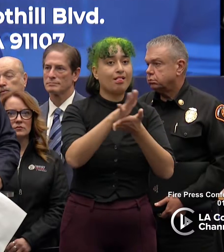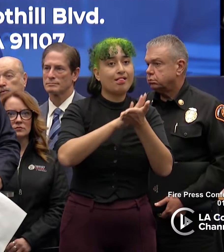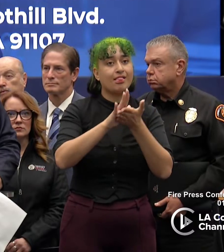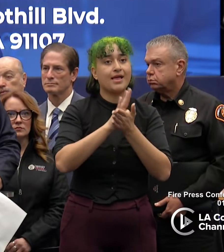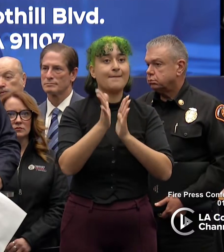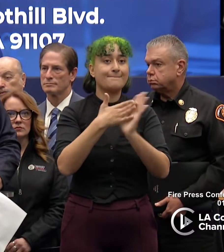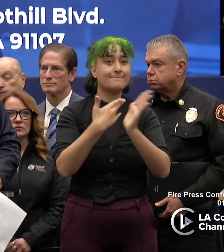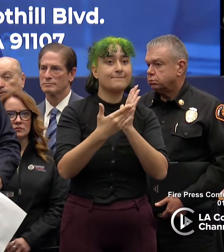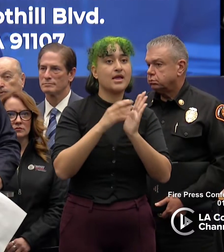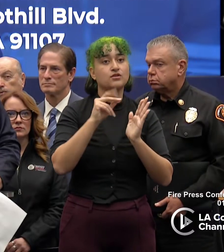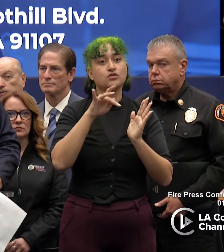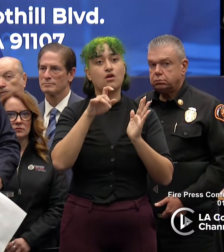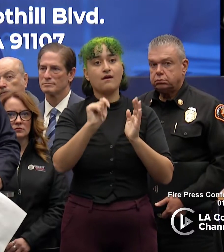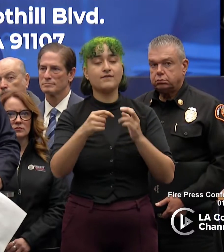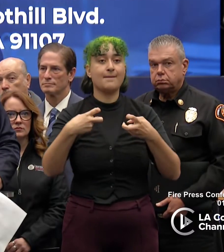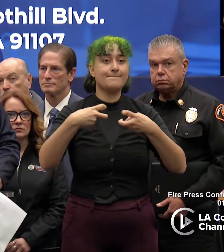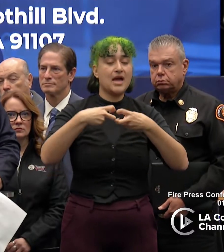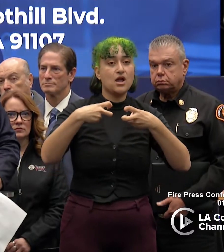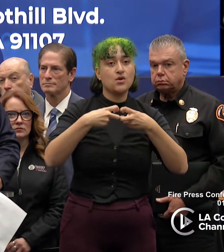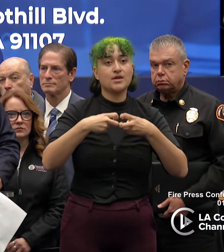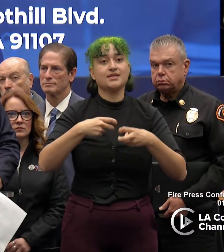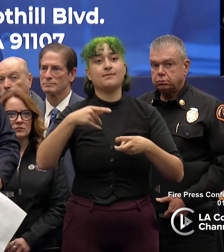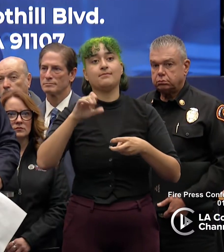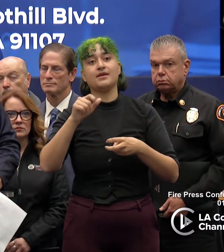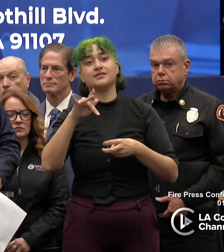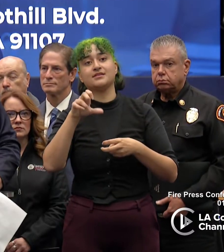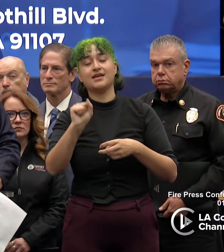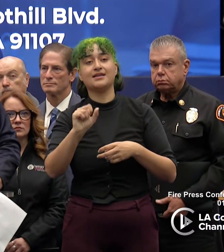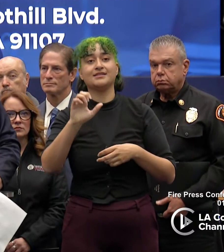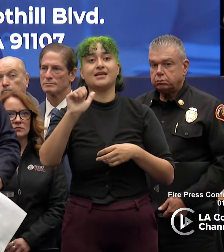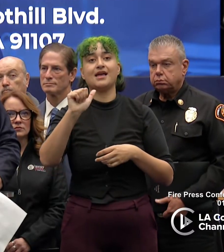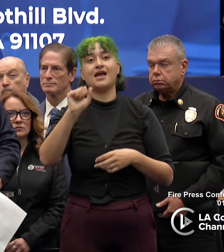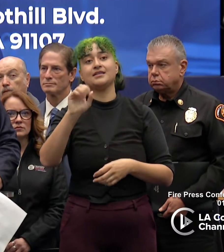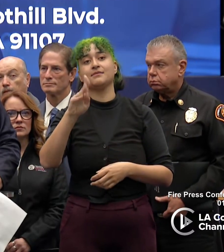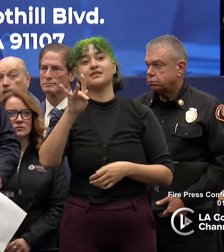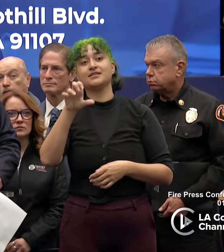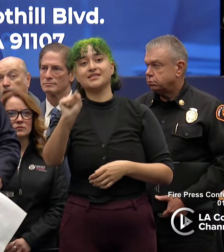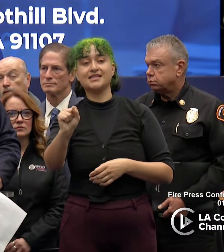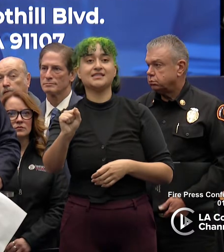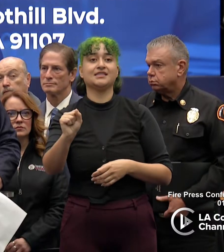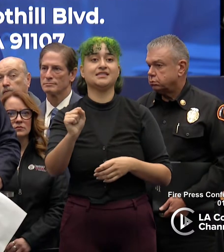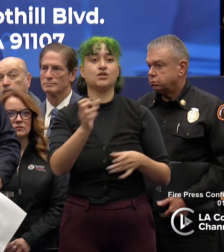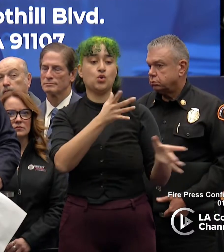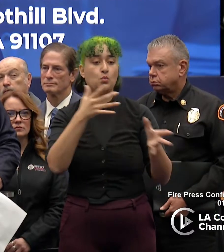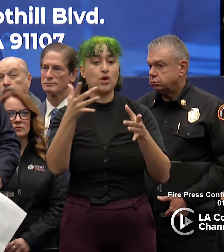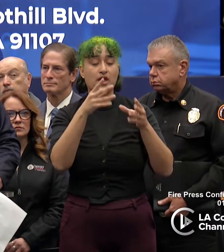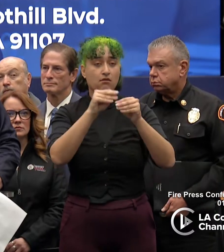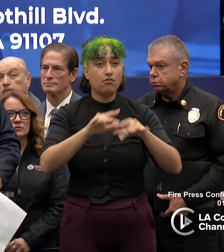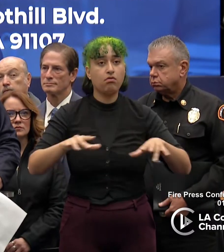cleaners, solvents, oils, batteries, pesticides, larger asbestos debris, and